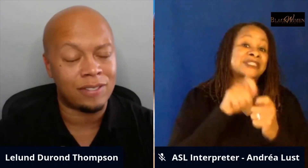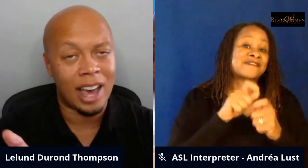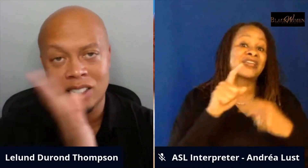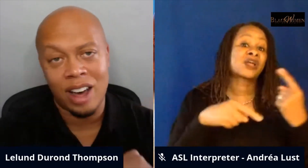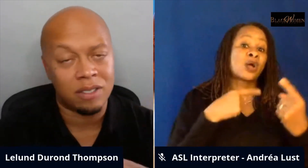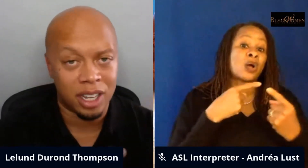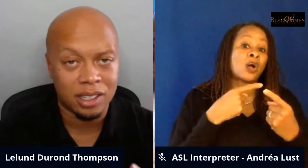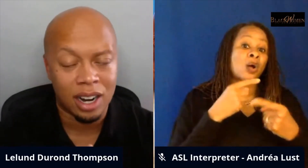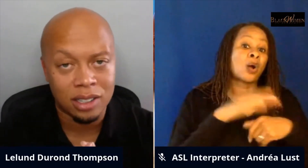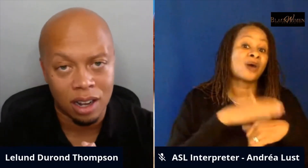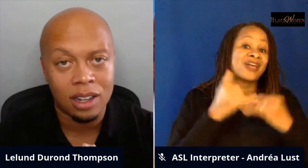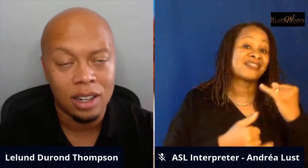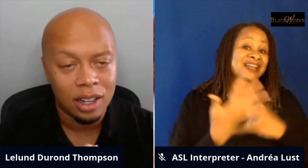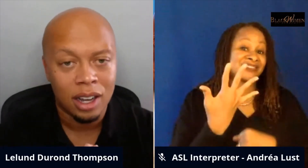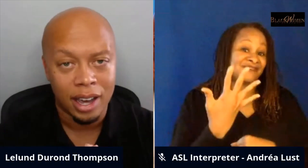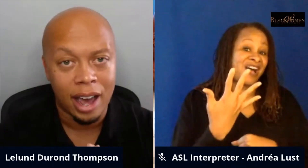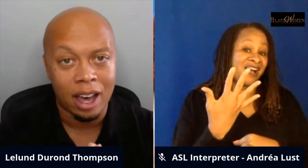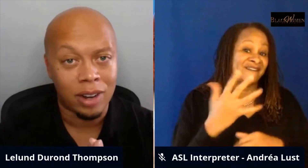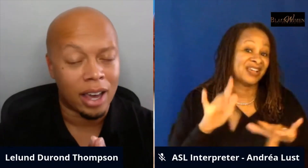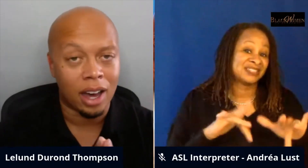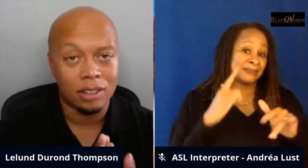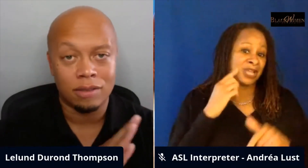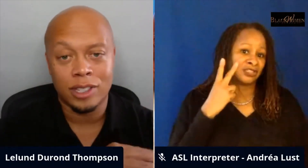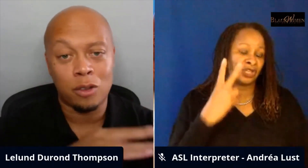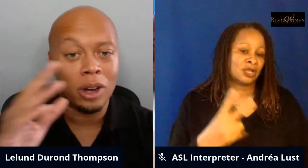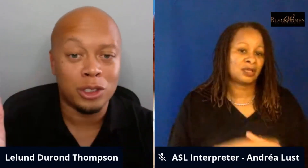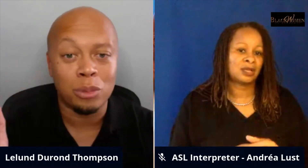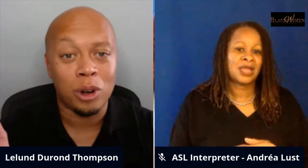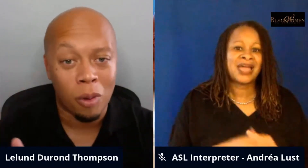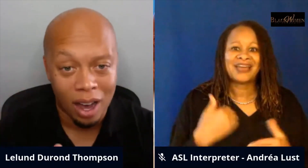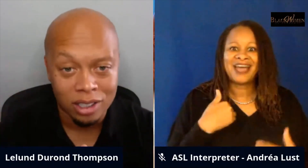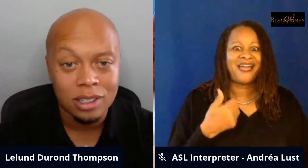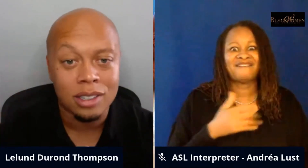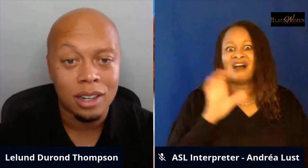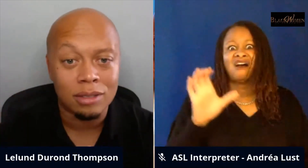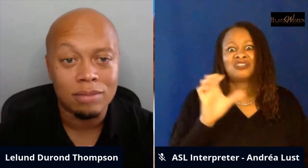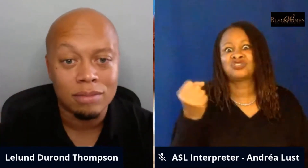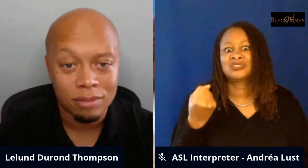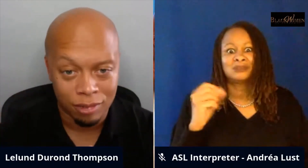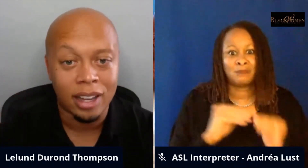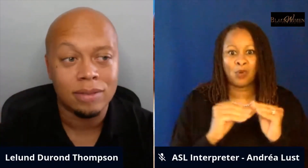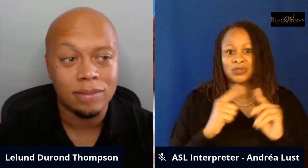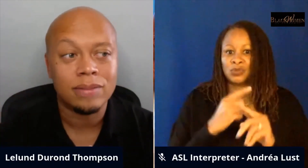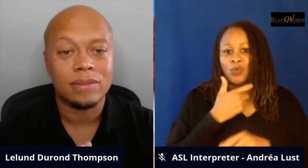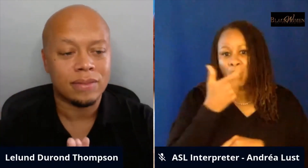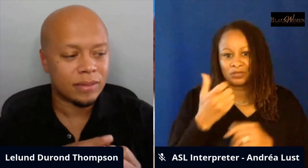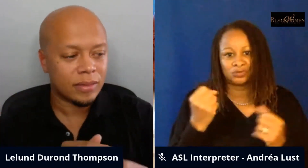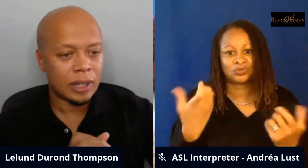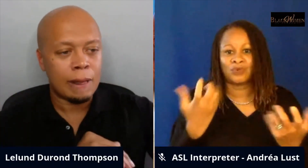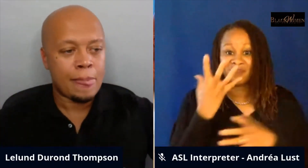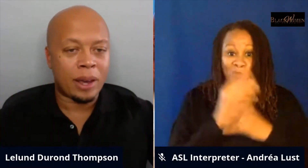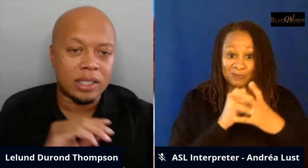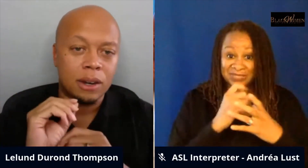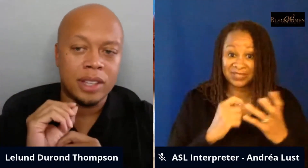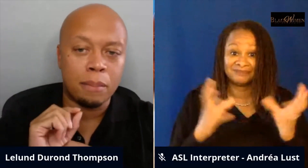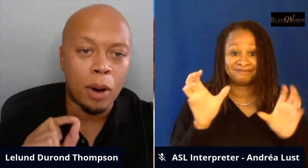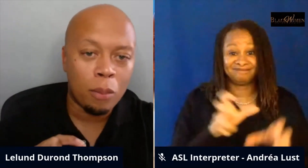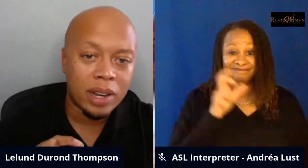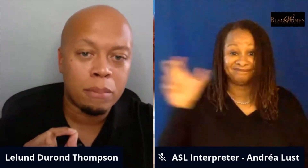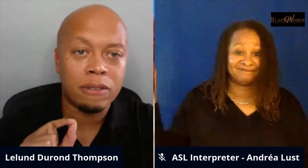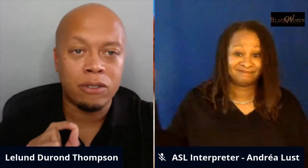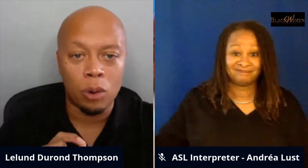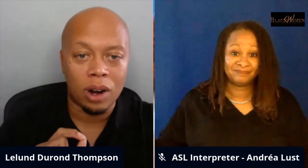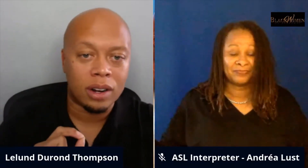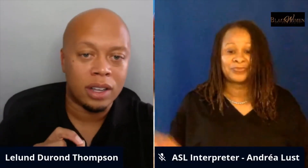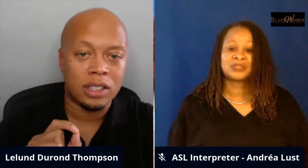the last 5 takes that I saw. And I have like several hundred more to watch. So, right. Okay, so the